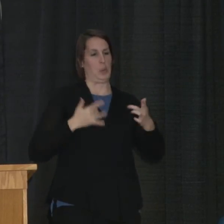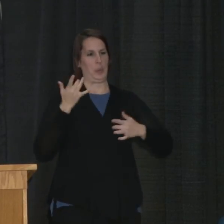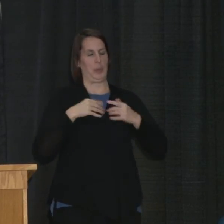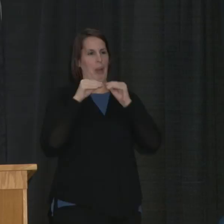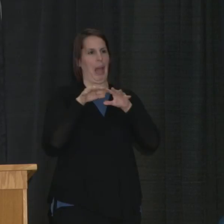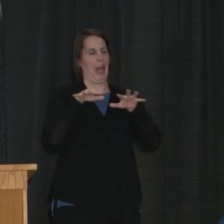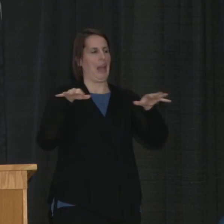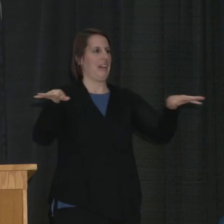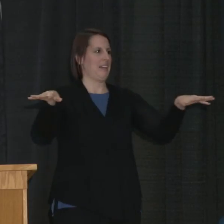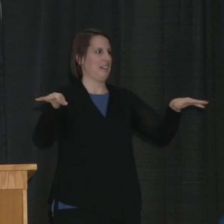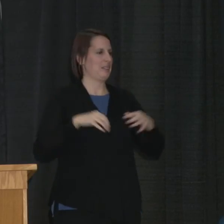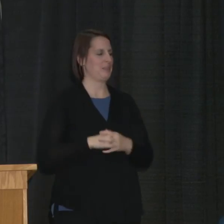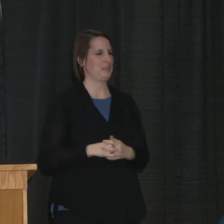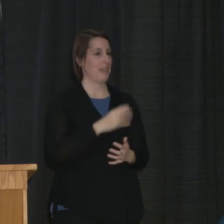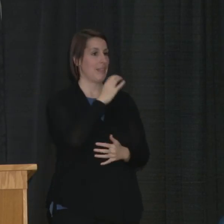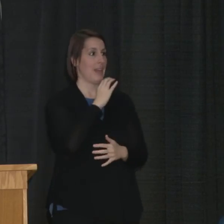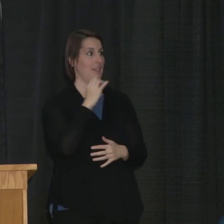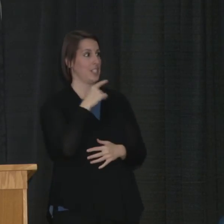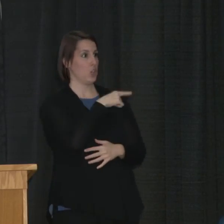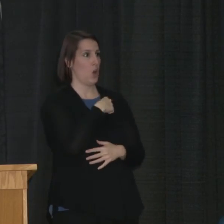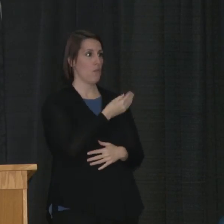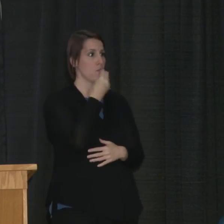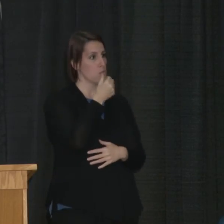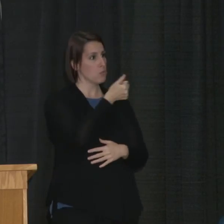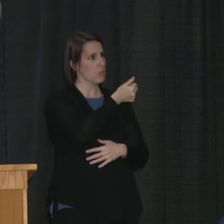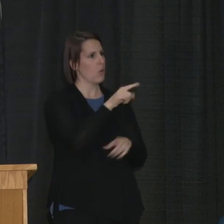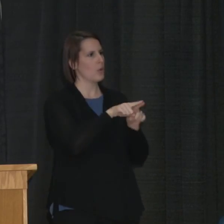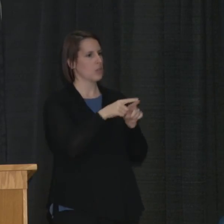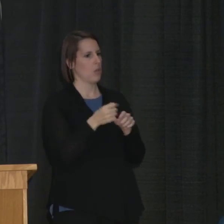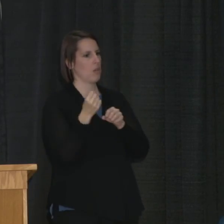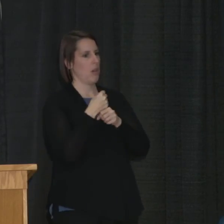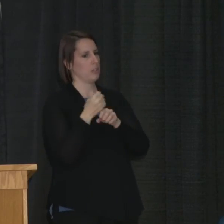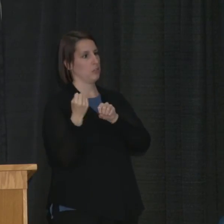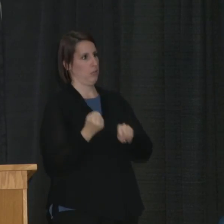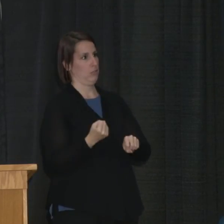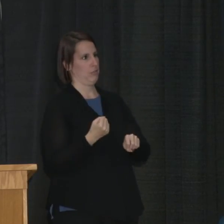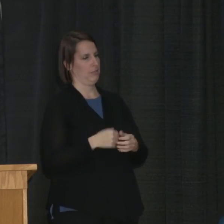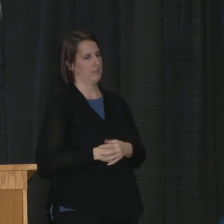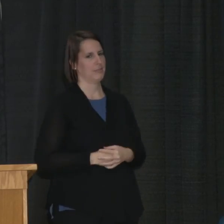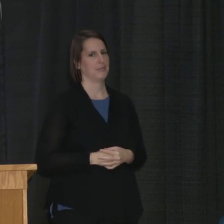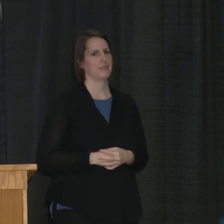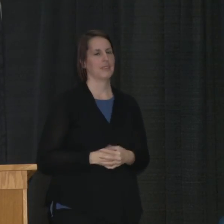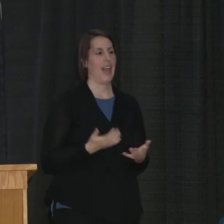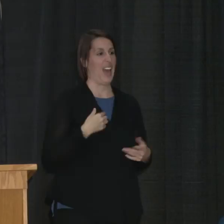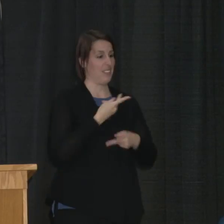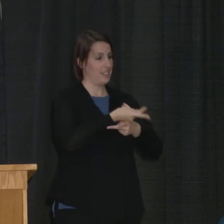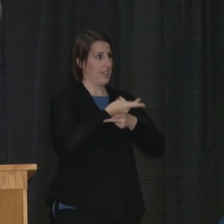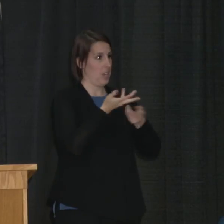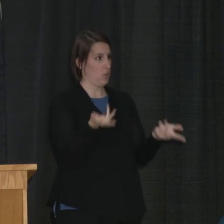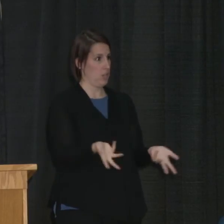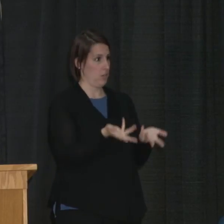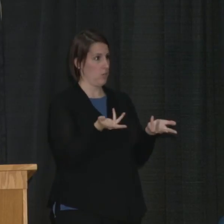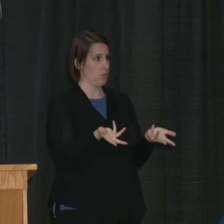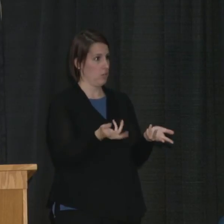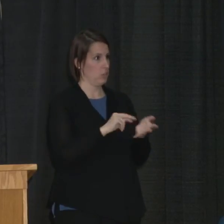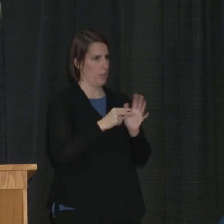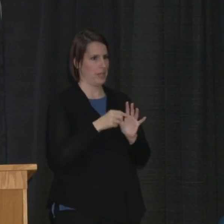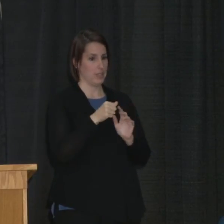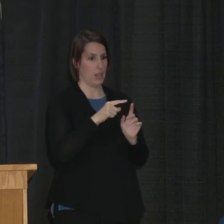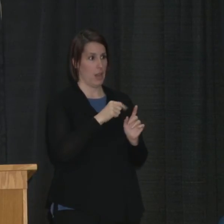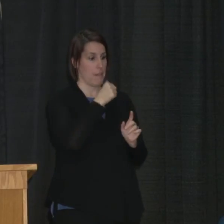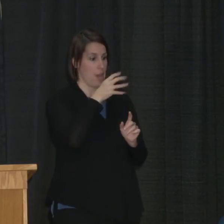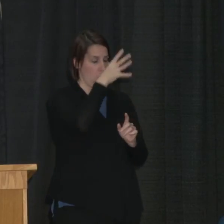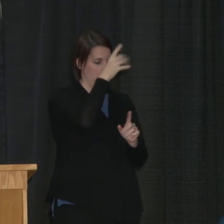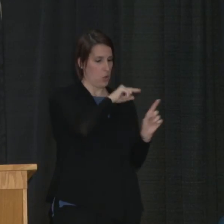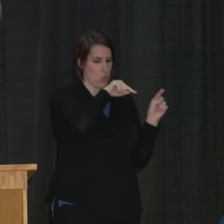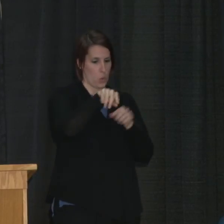cafeteria has great food and strong coffee. There's an on-site daycare that allows so many parents to get the education that